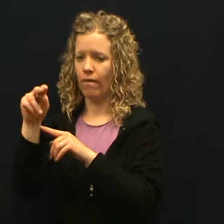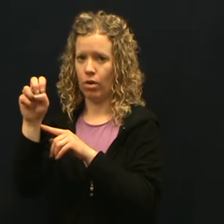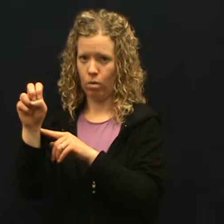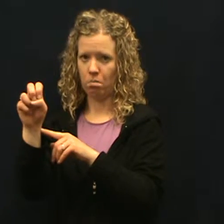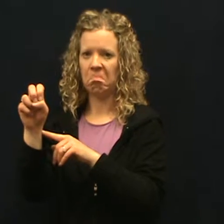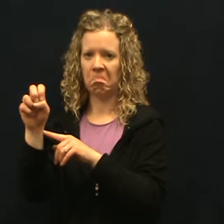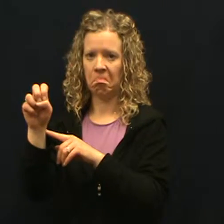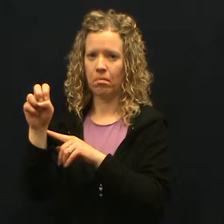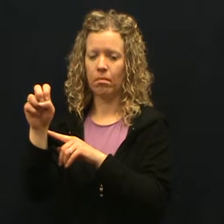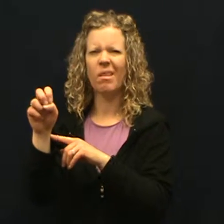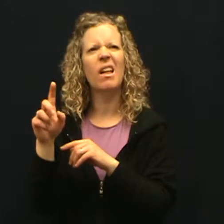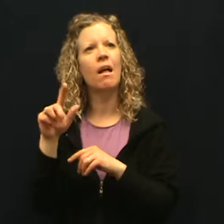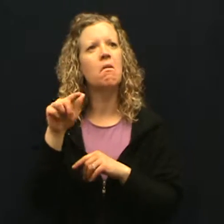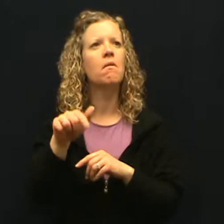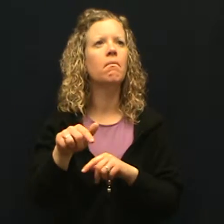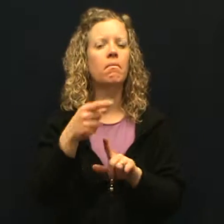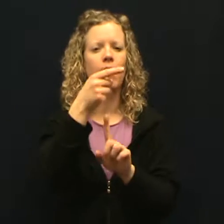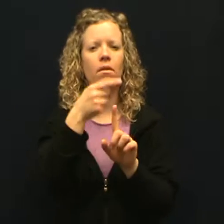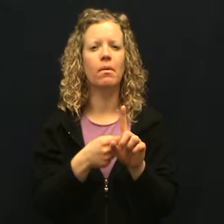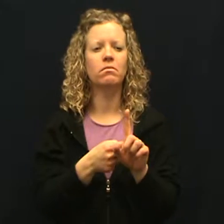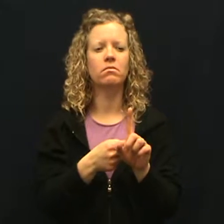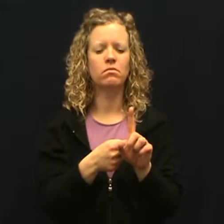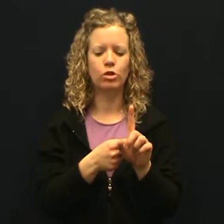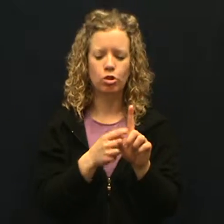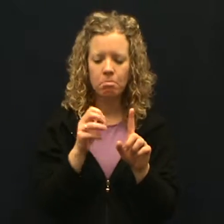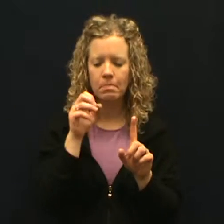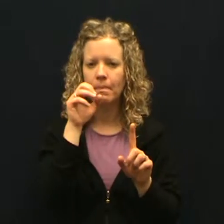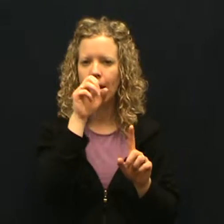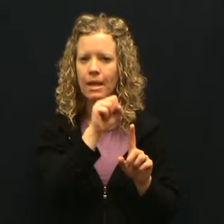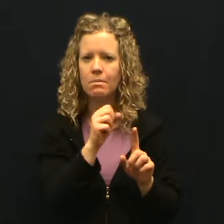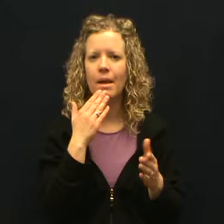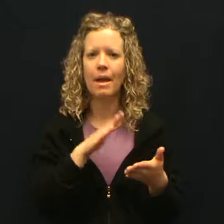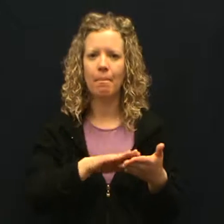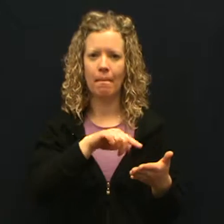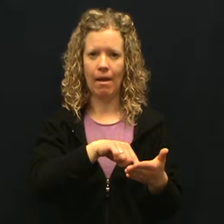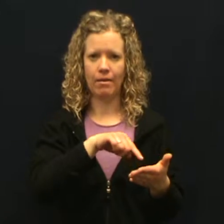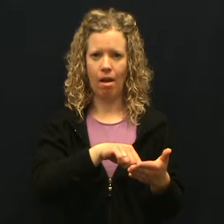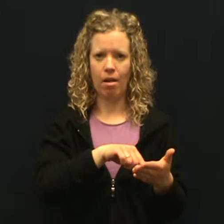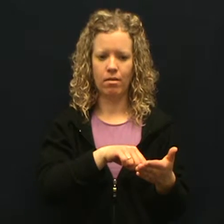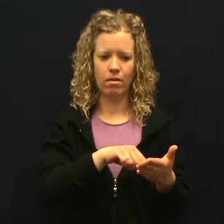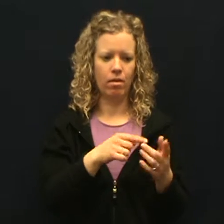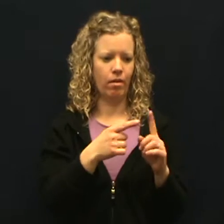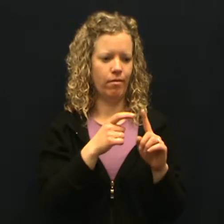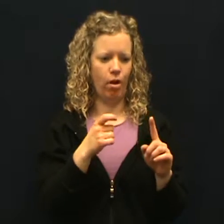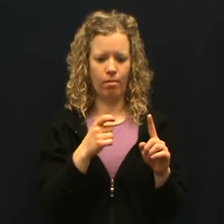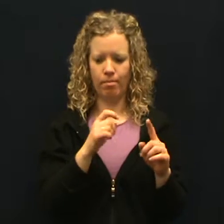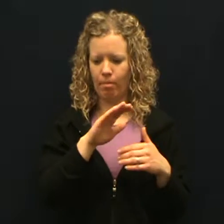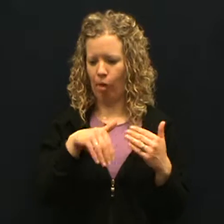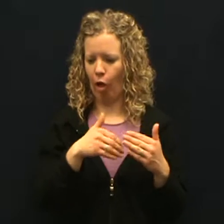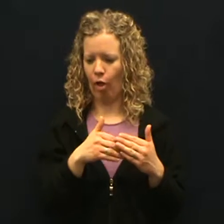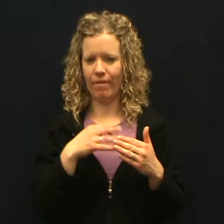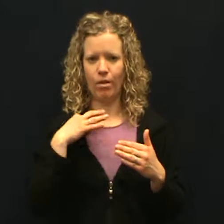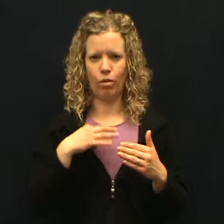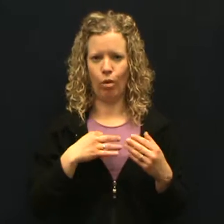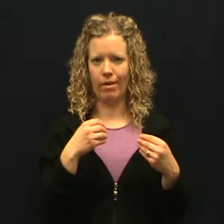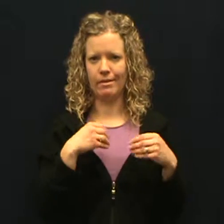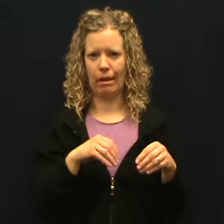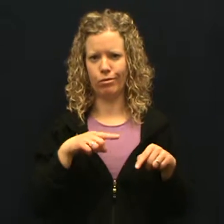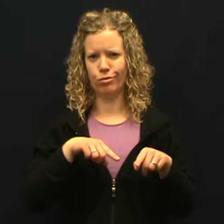we estimate what our bad debt expense would be for making all of our credit sales for the month, and we record that bad